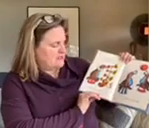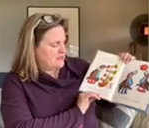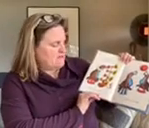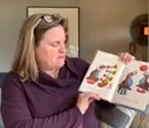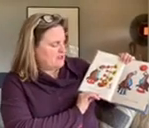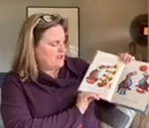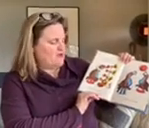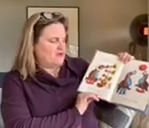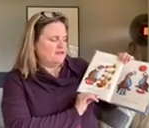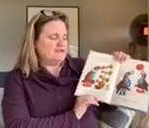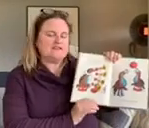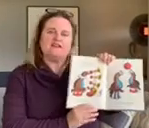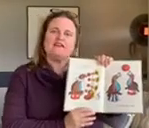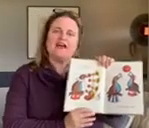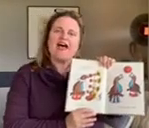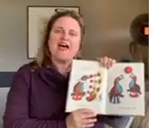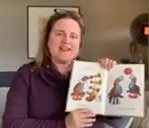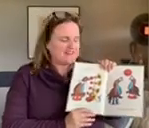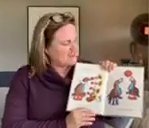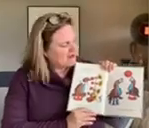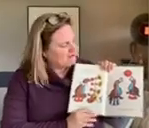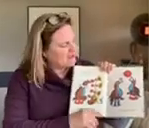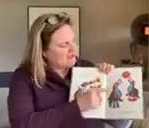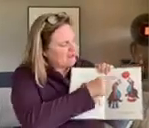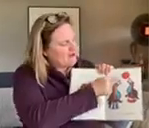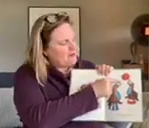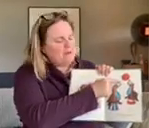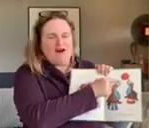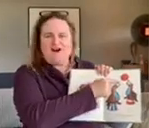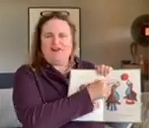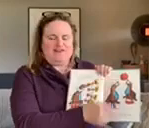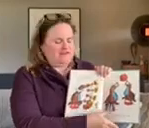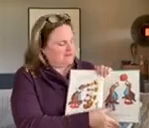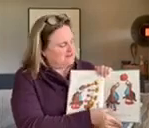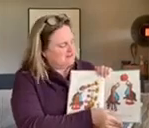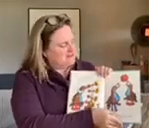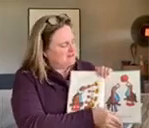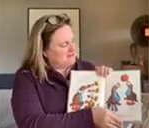Some play horns, and some play ball.